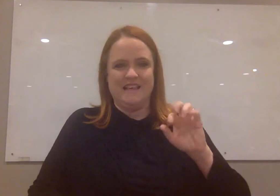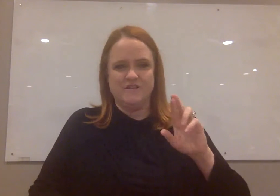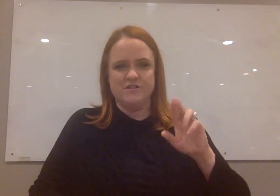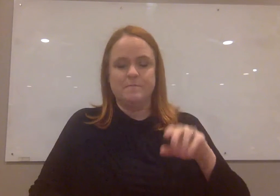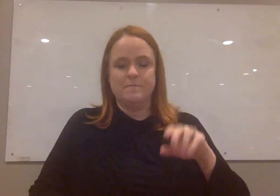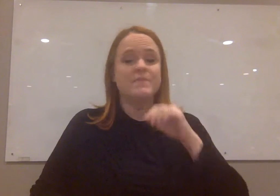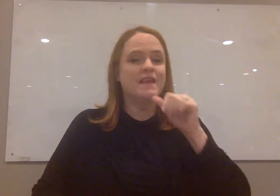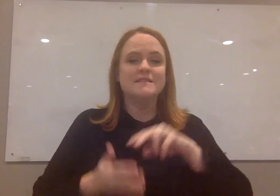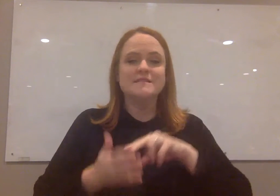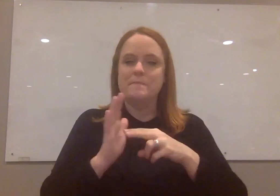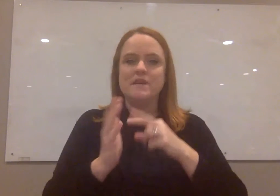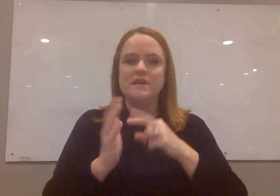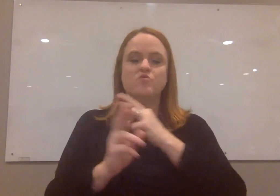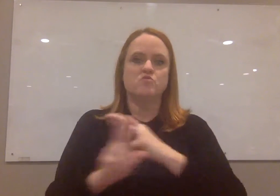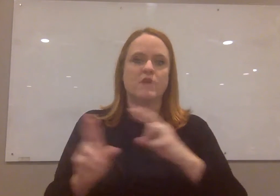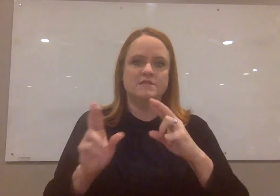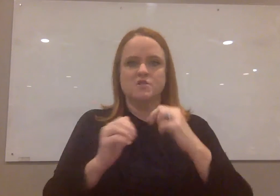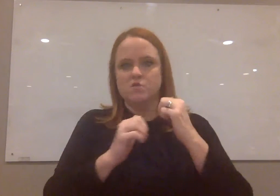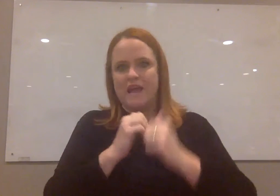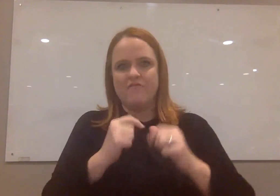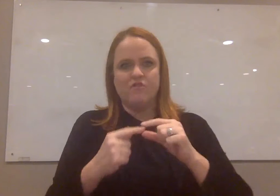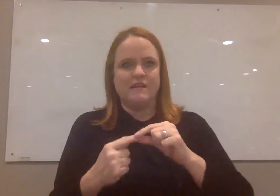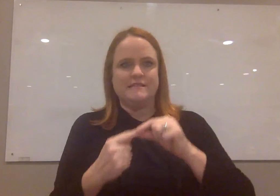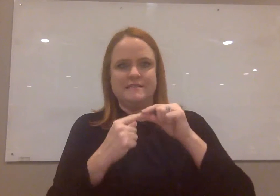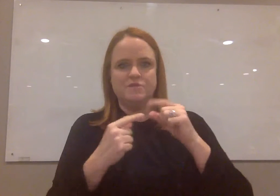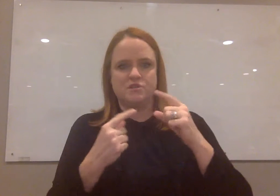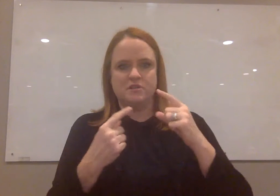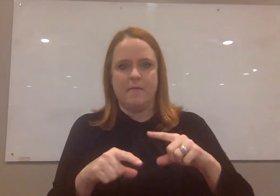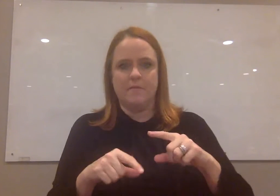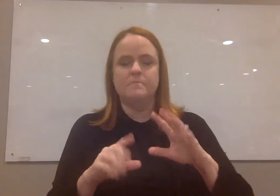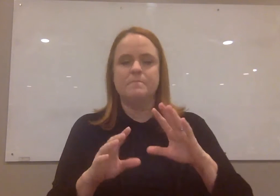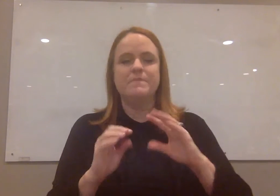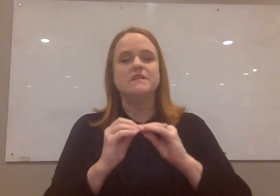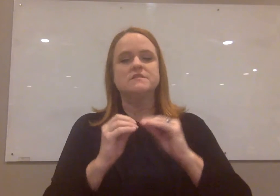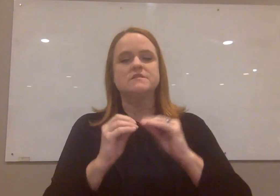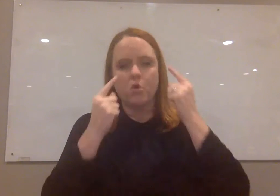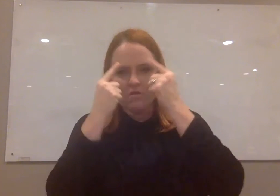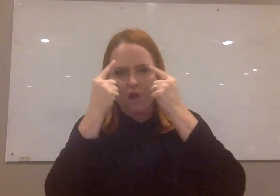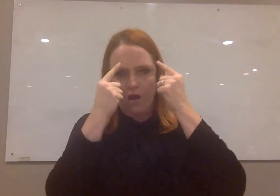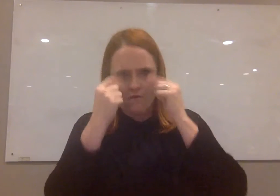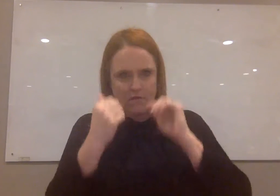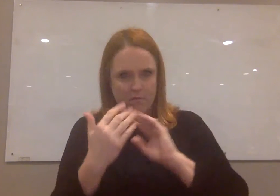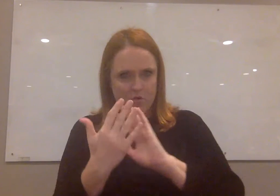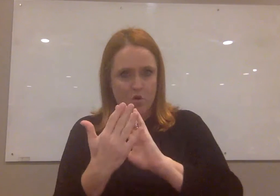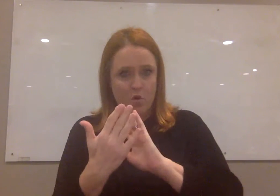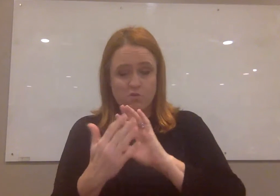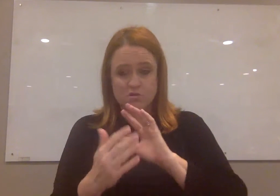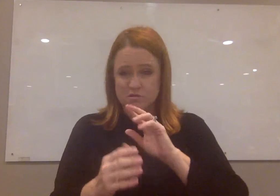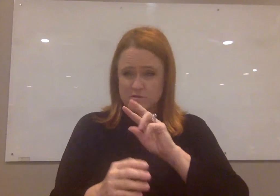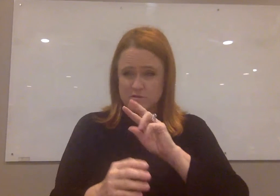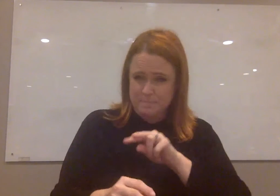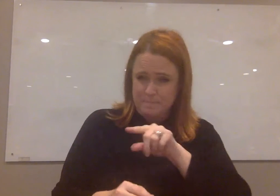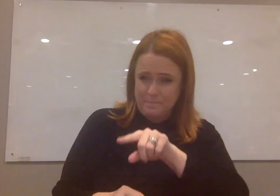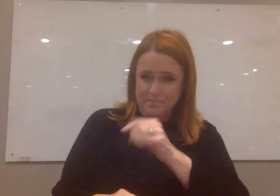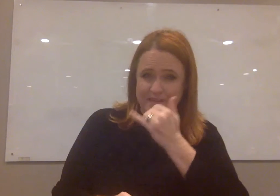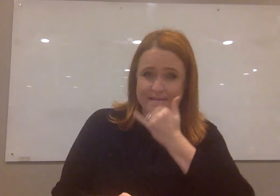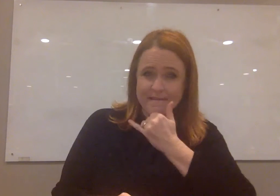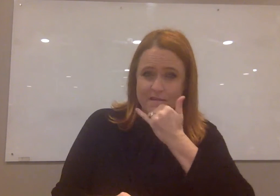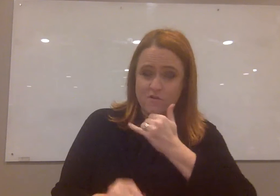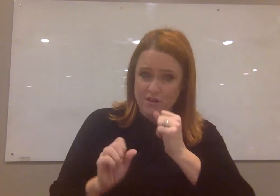that can happen. Instead, it's a more thoughtful approach of, is this an error that we can realistically recover from in a useful